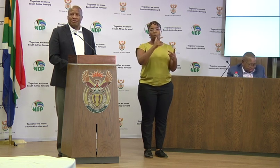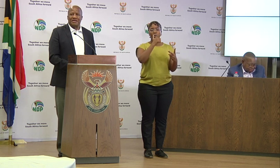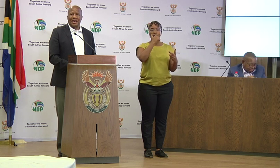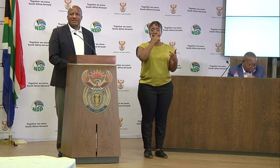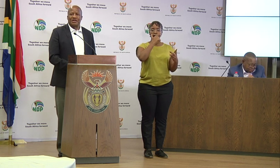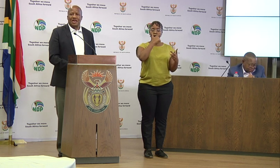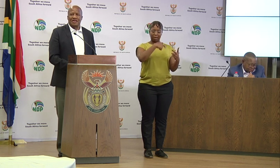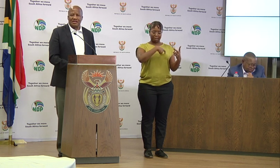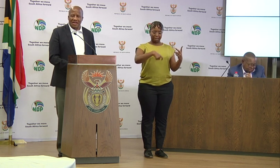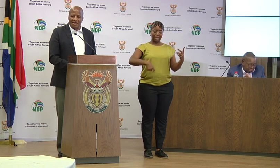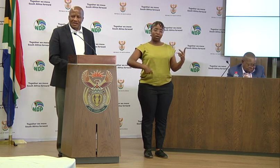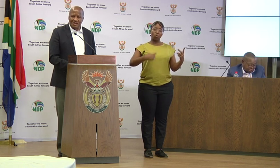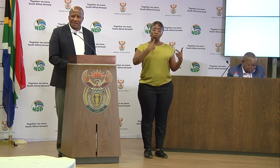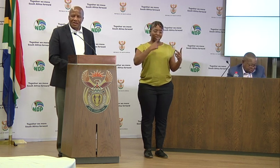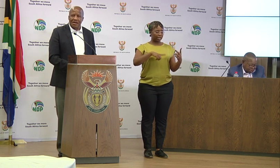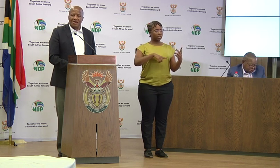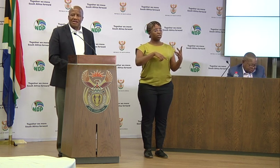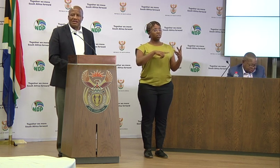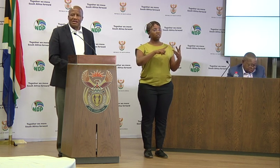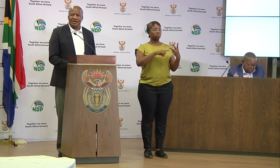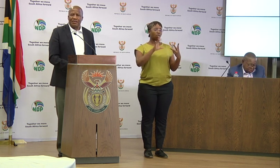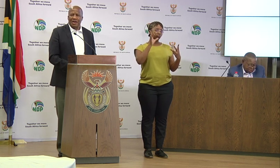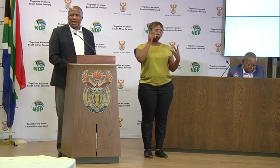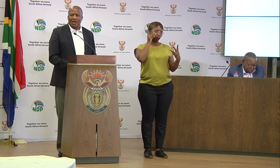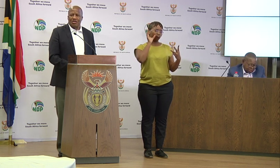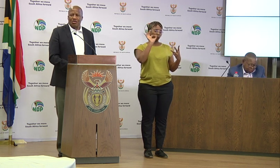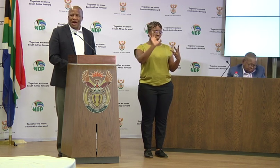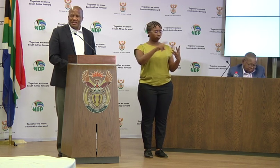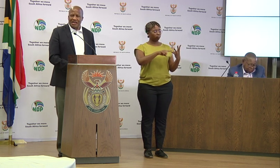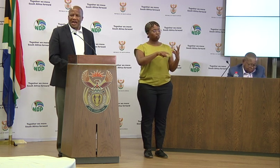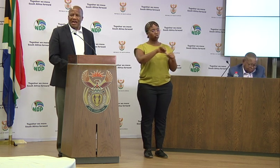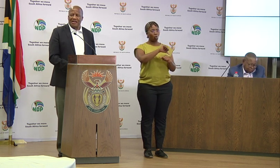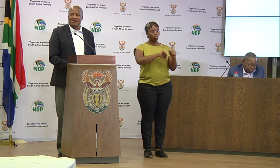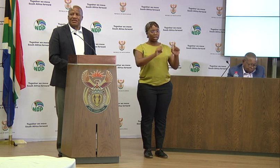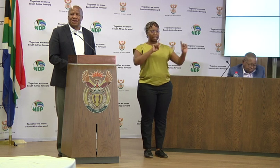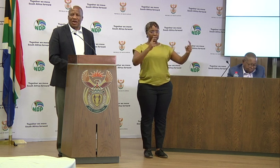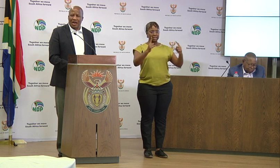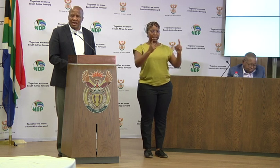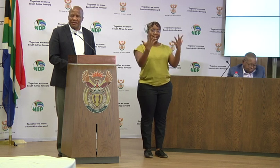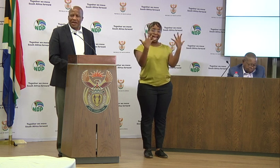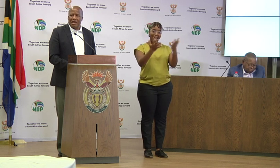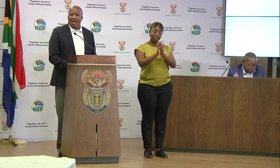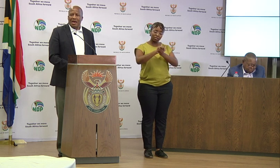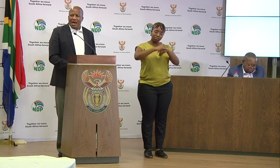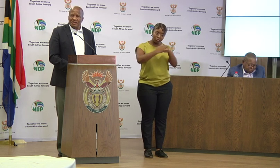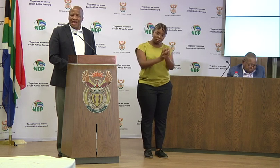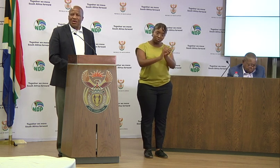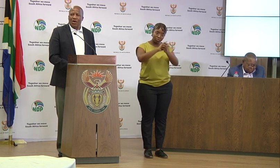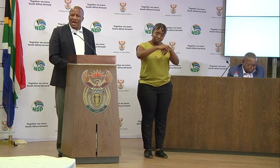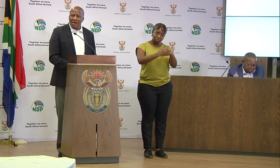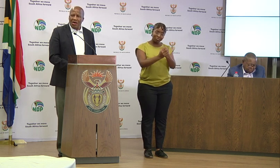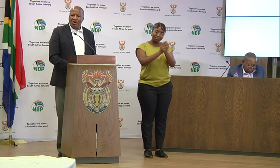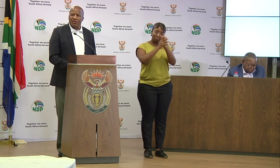to observe social distancing, and to wash their hands frequently as